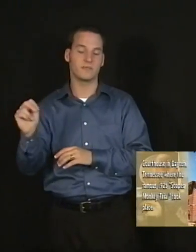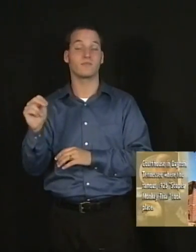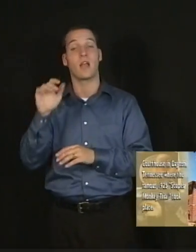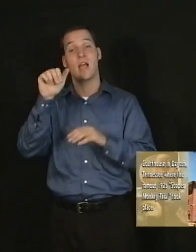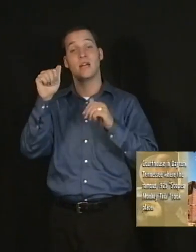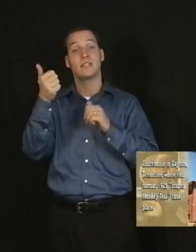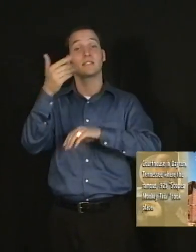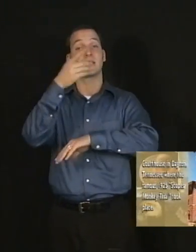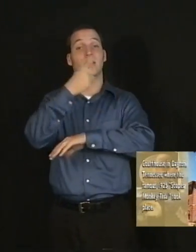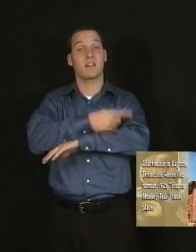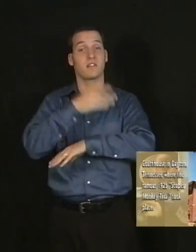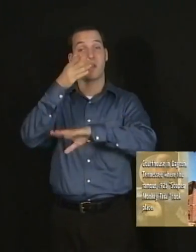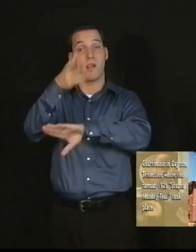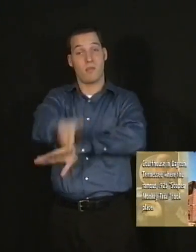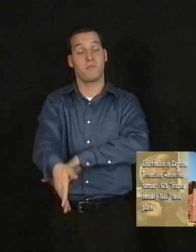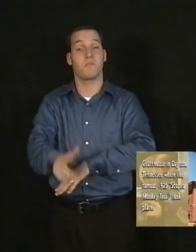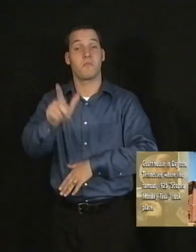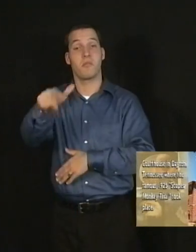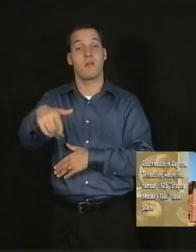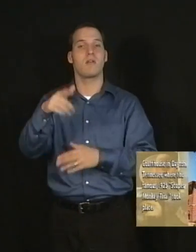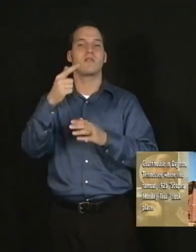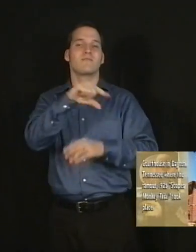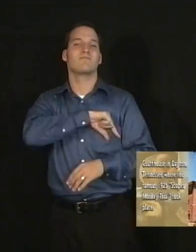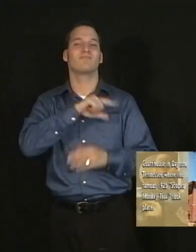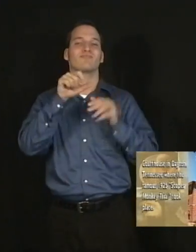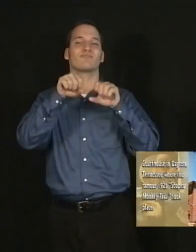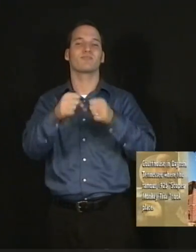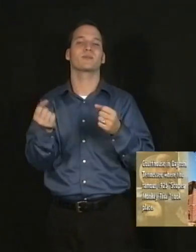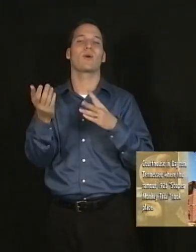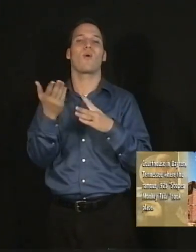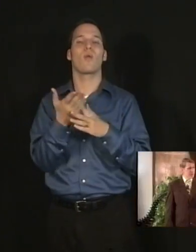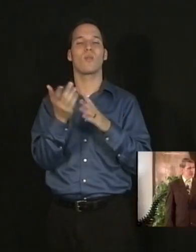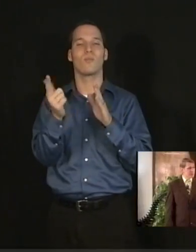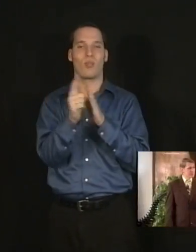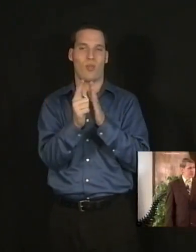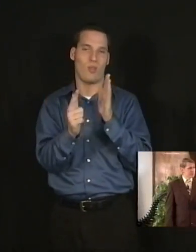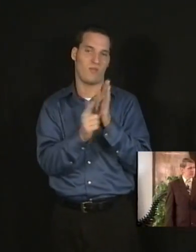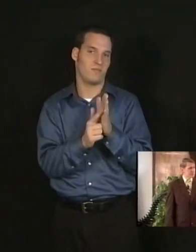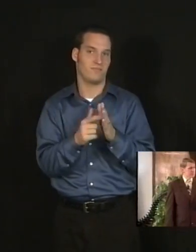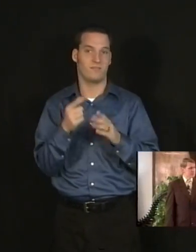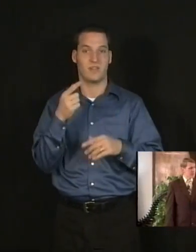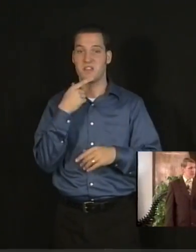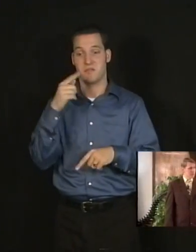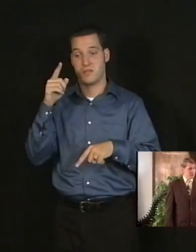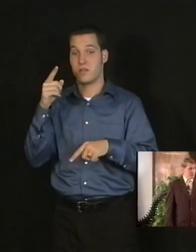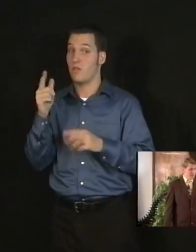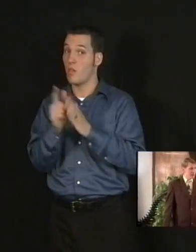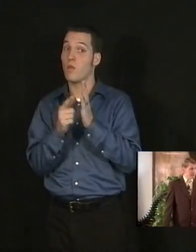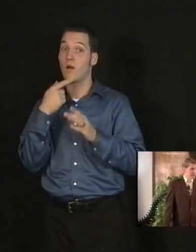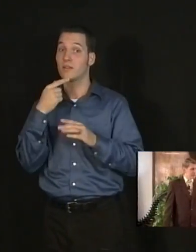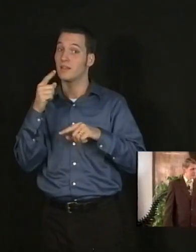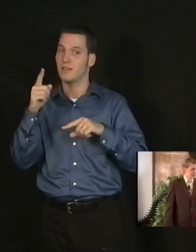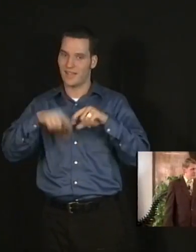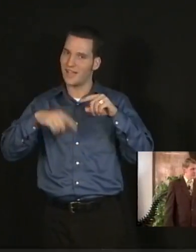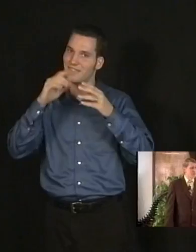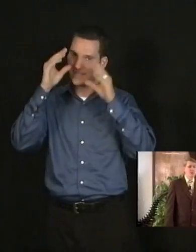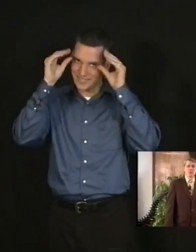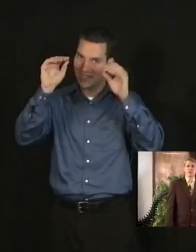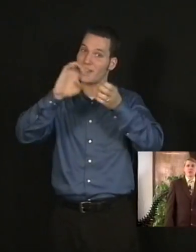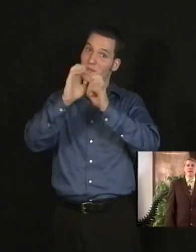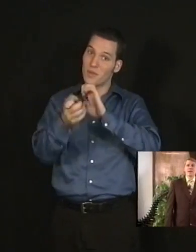law. The law said, you can't teach evolution. He claimed he did, so he's found guilty. He admitted he did.